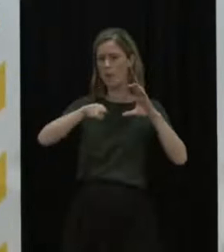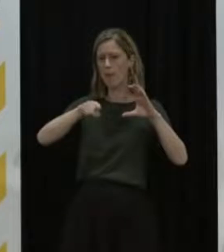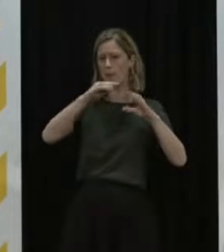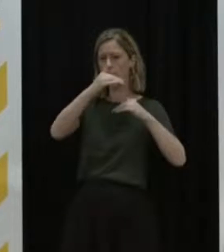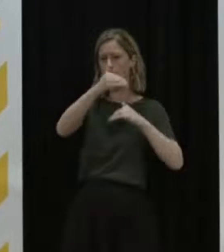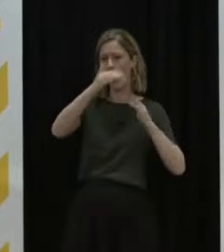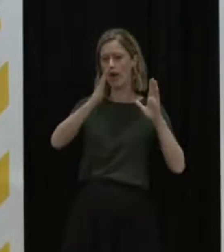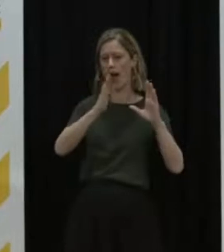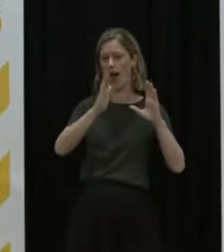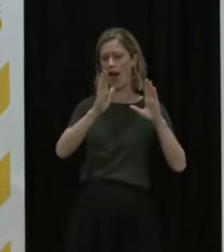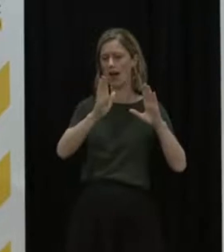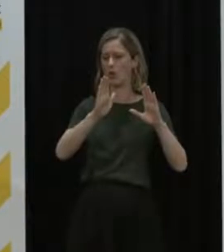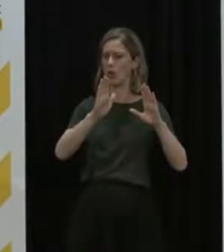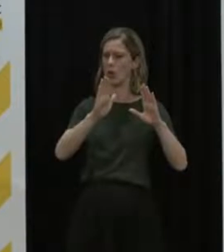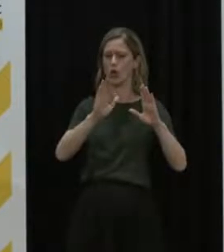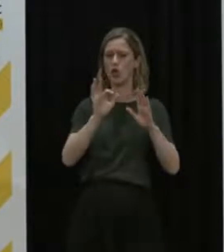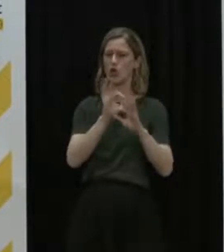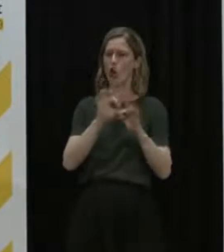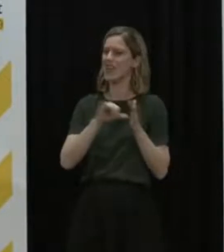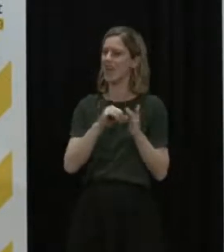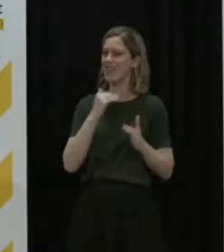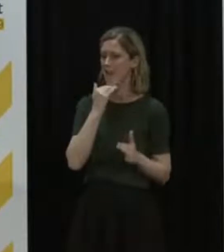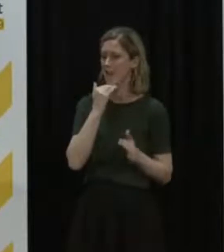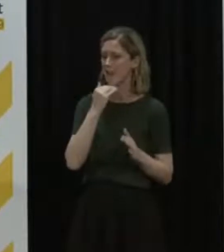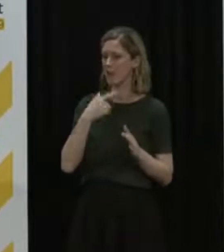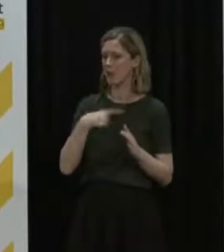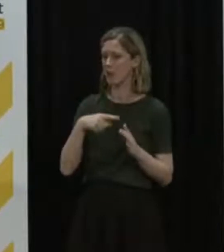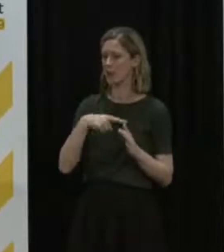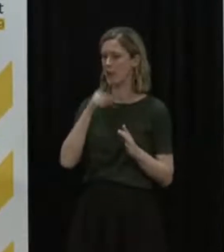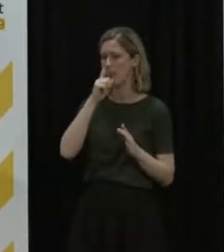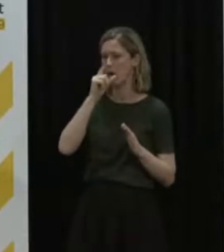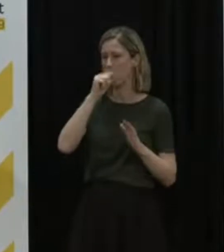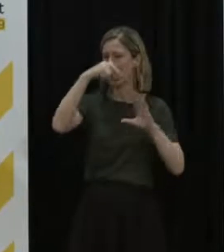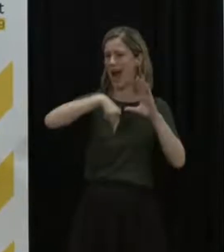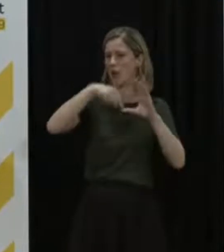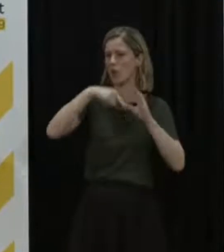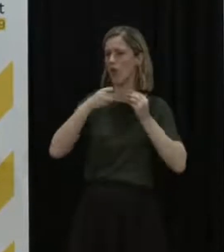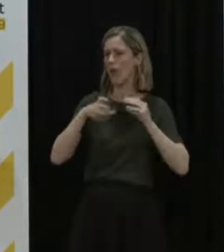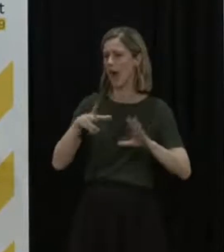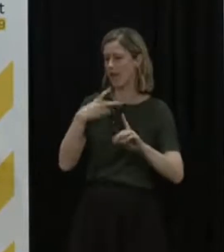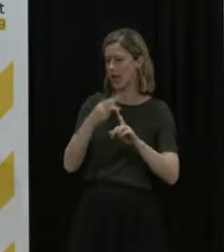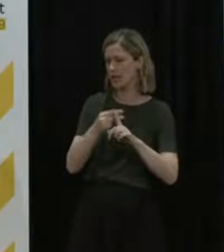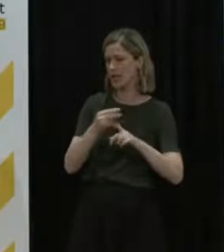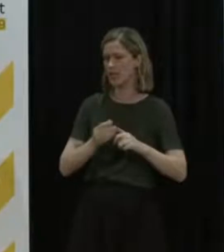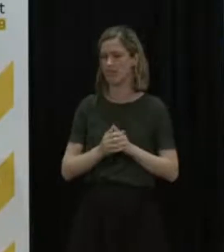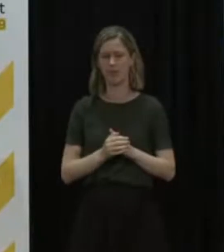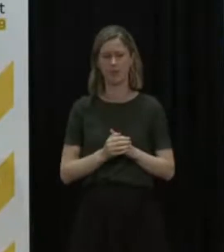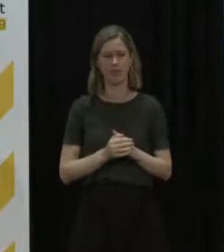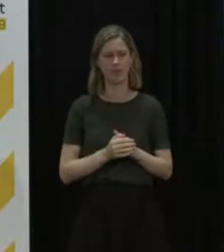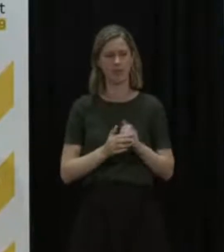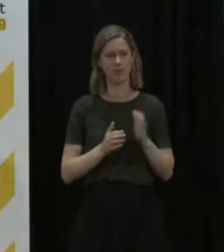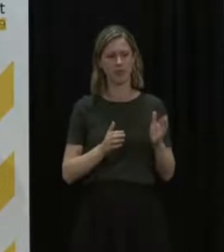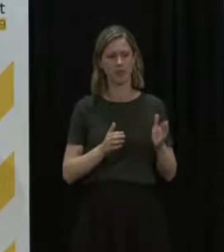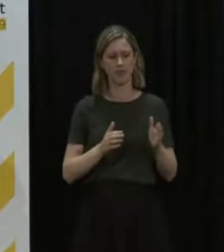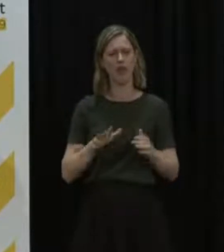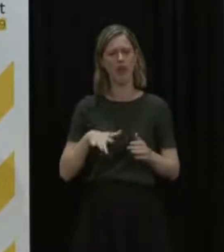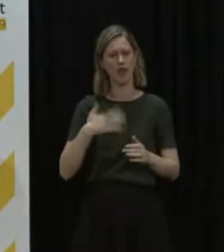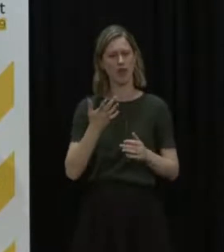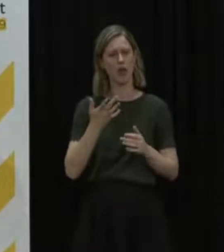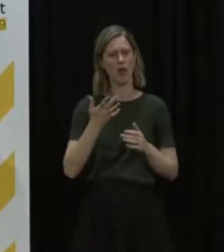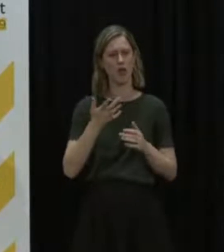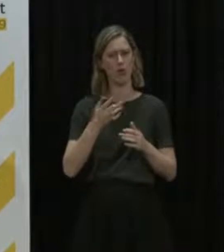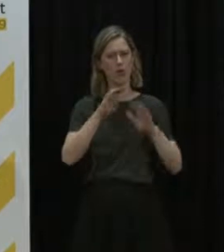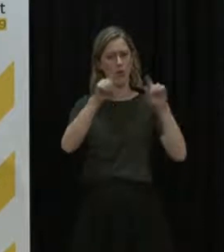decision was made not to mandate vaccination for those workers going backwards and forwards across it? I think there's been a very tight management